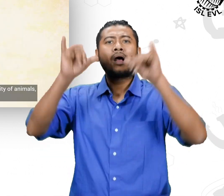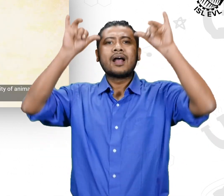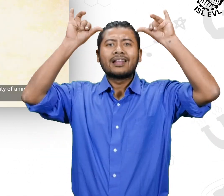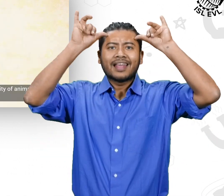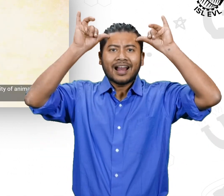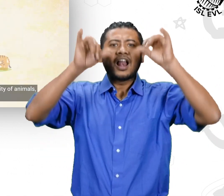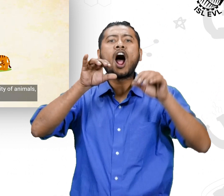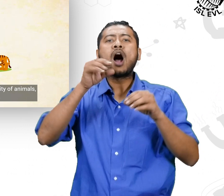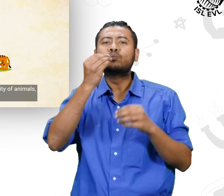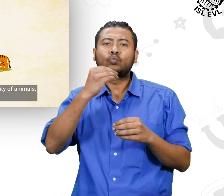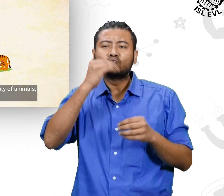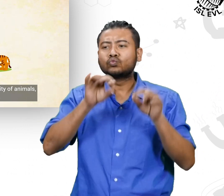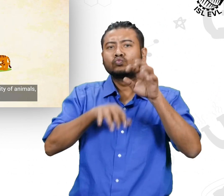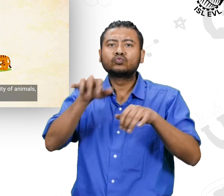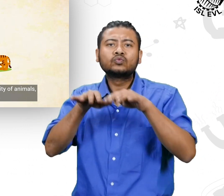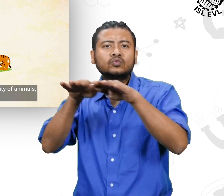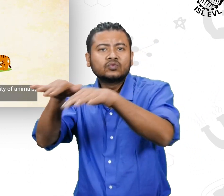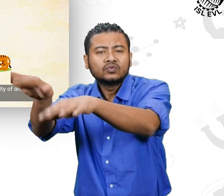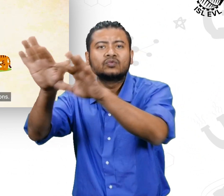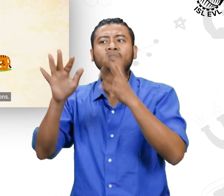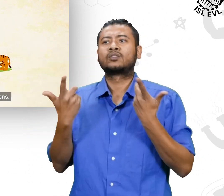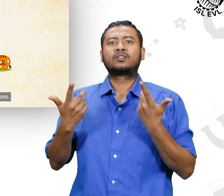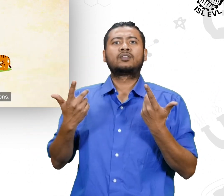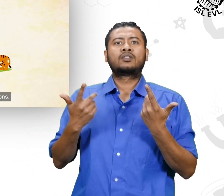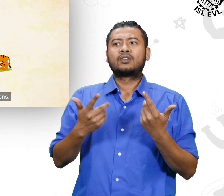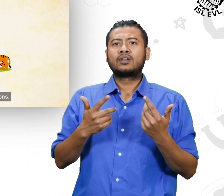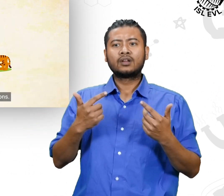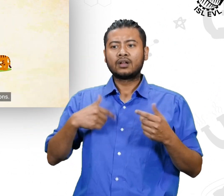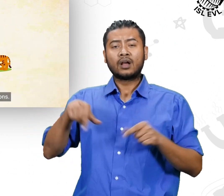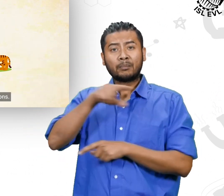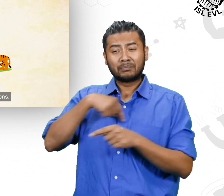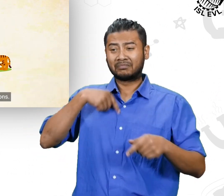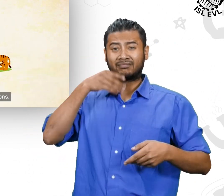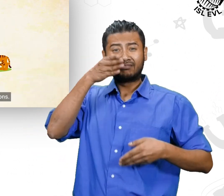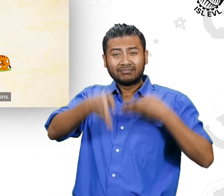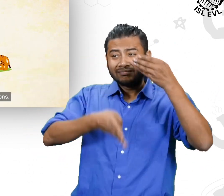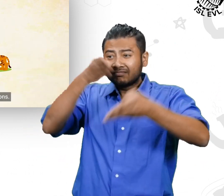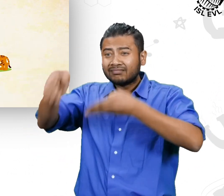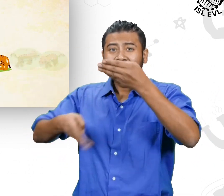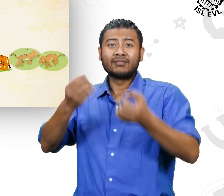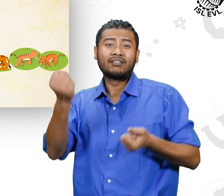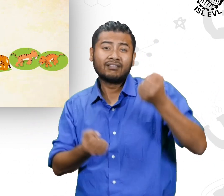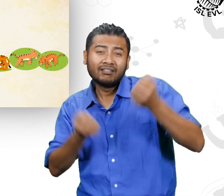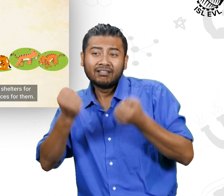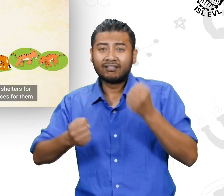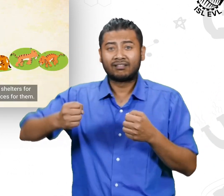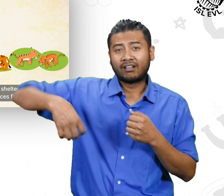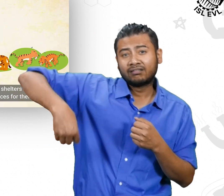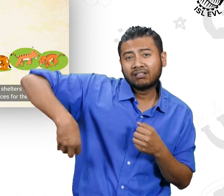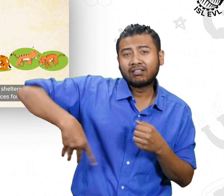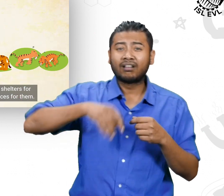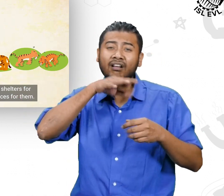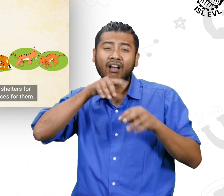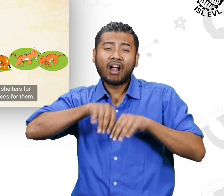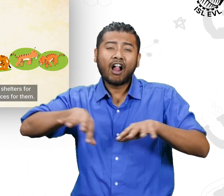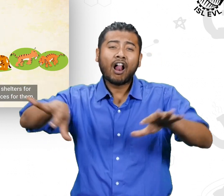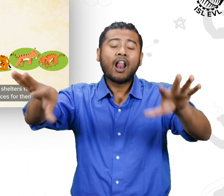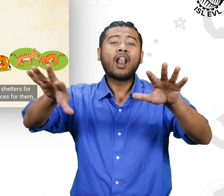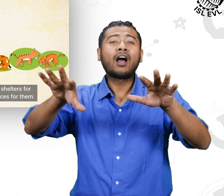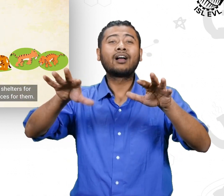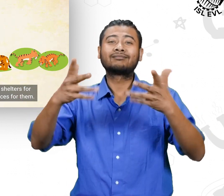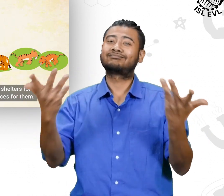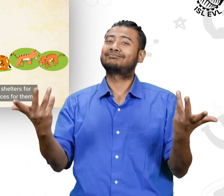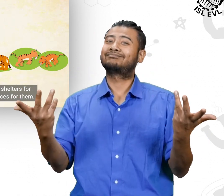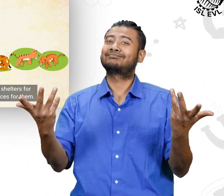growth, reproduction, and immunity of animals, eventually impacting their survival. Therefore, we need to correct our